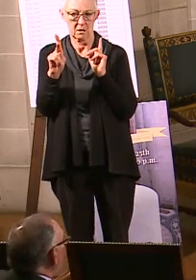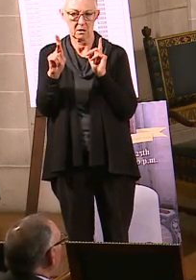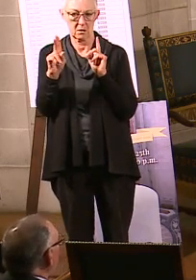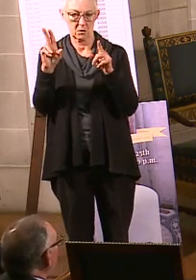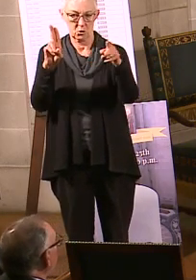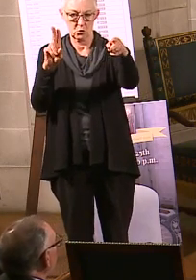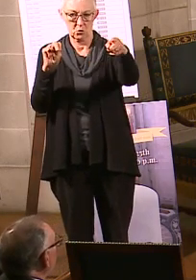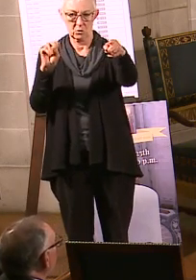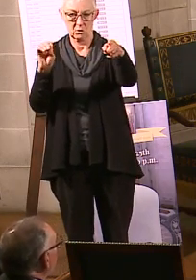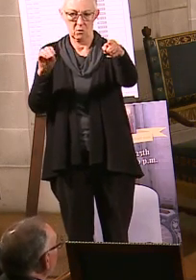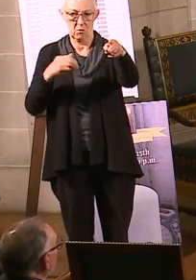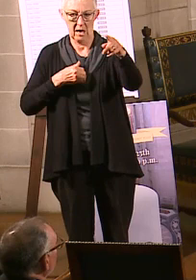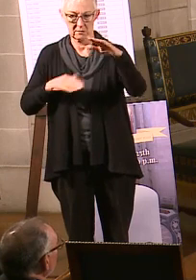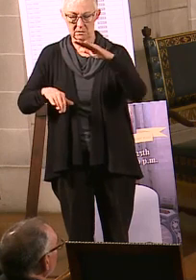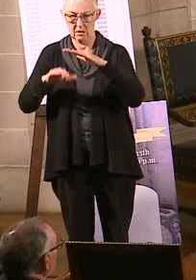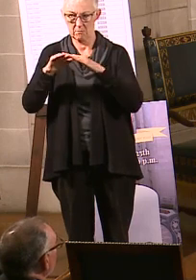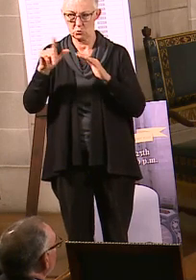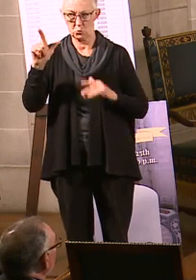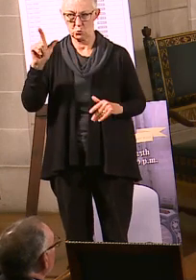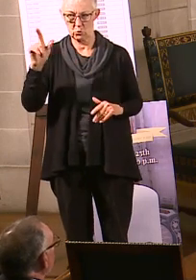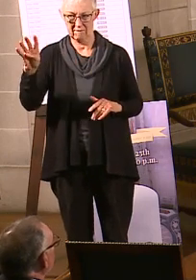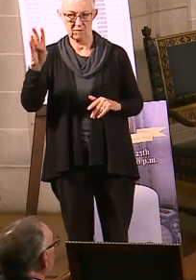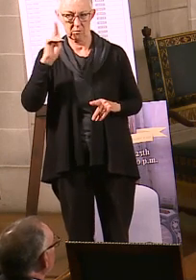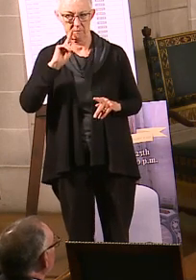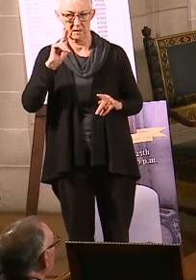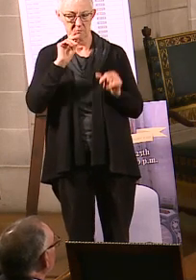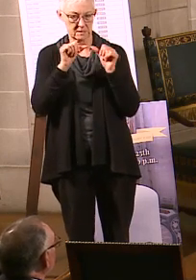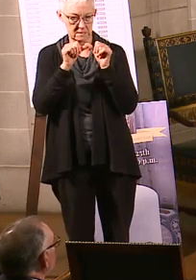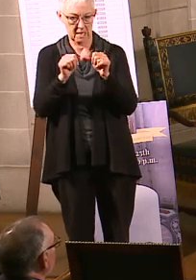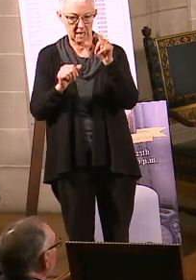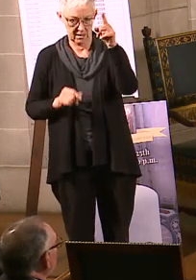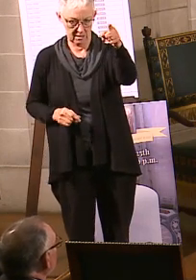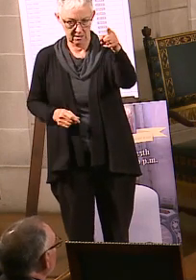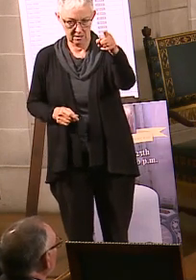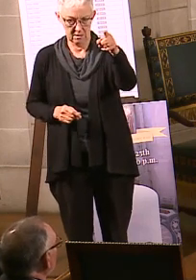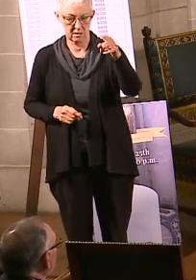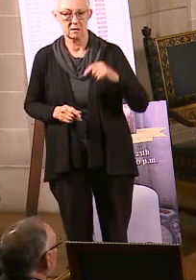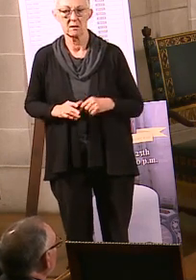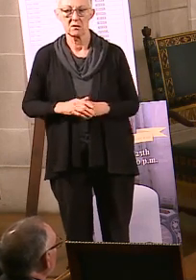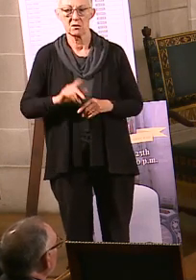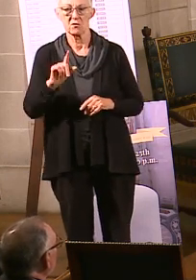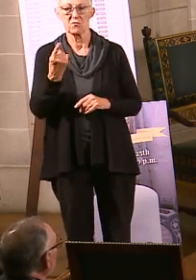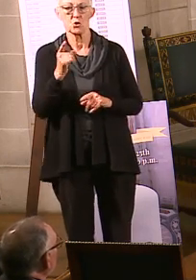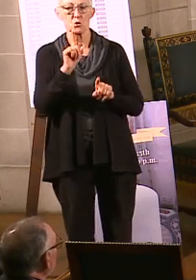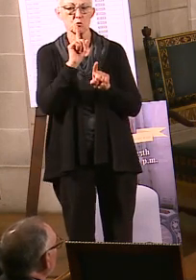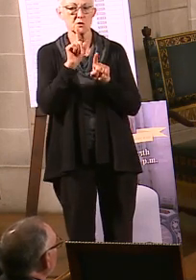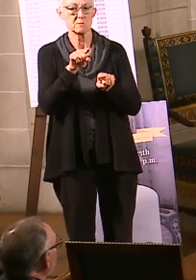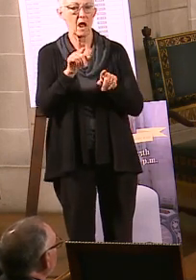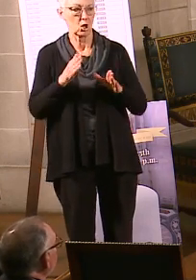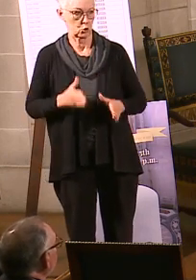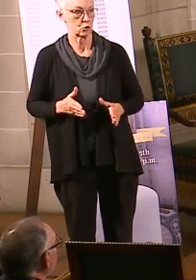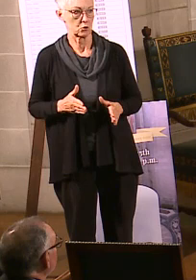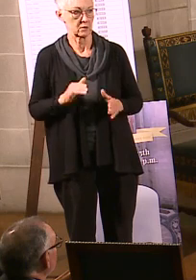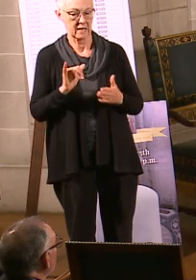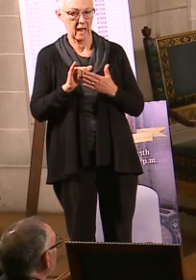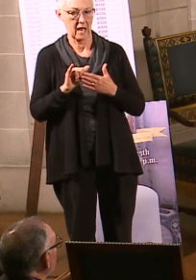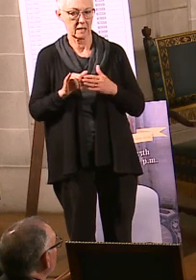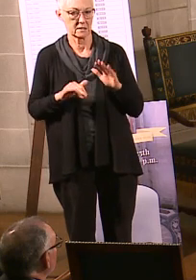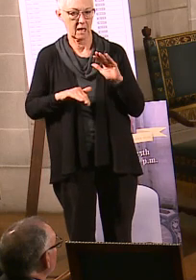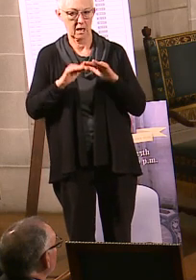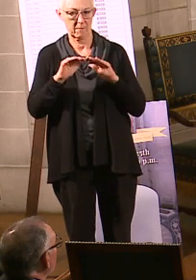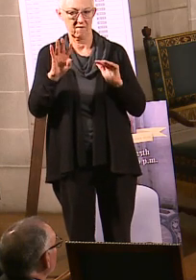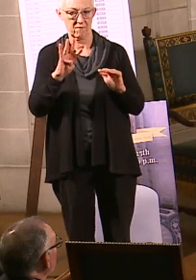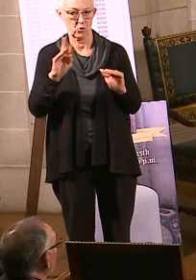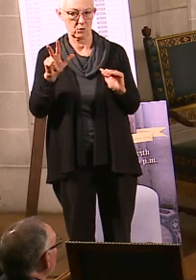up to 24. UNO is up to 24, and I know we got 43. Responders, I think, are up to 43, I think. Well, that's, actually, I think we got